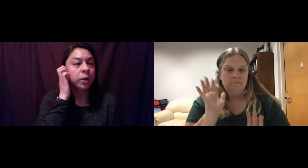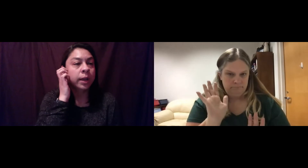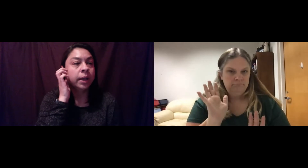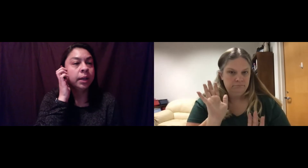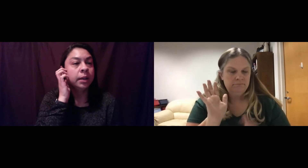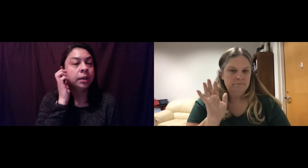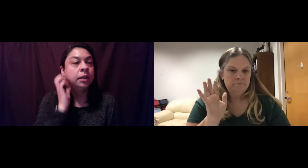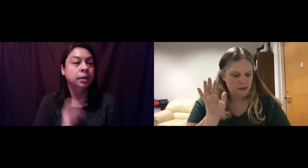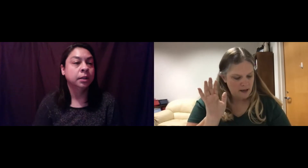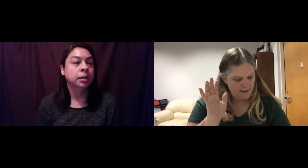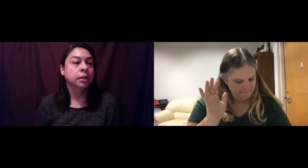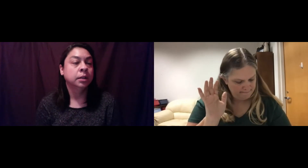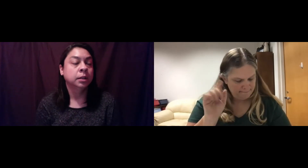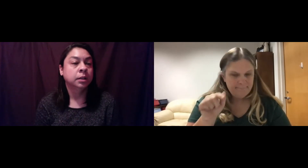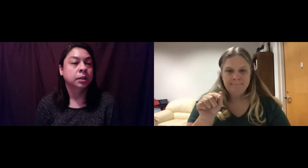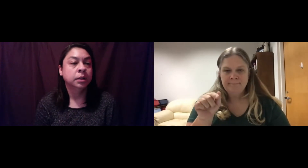Okay.